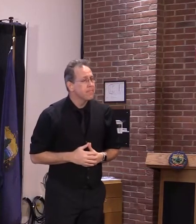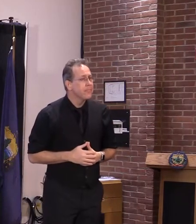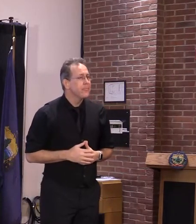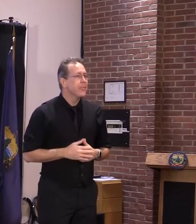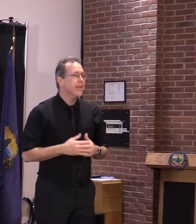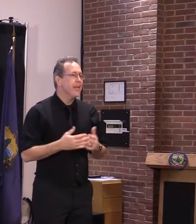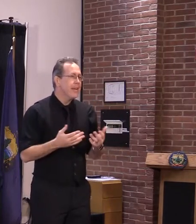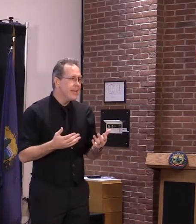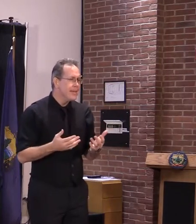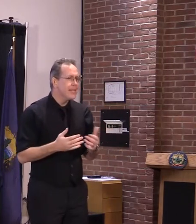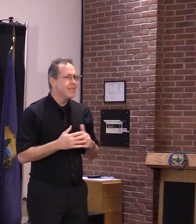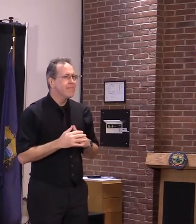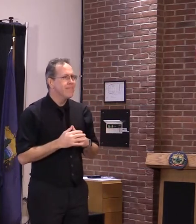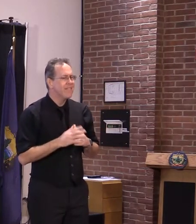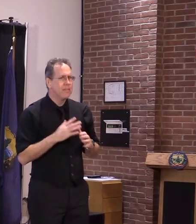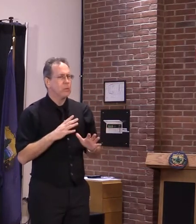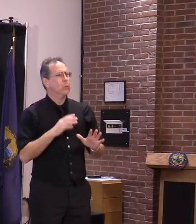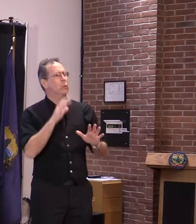imposing, I guess would be the word,